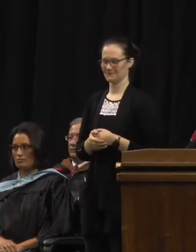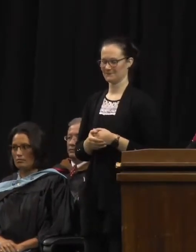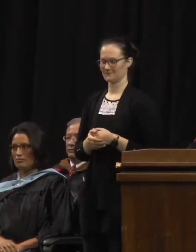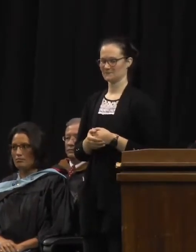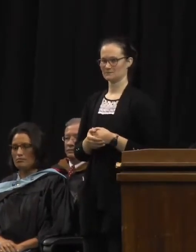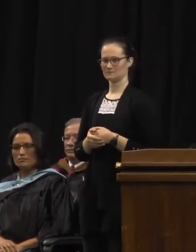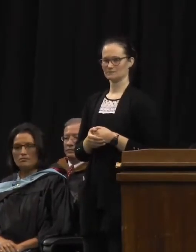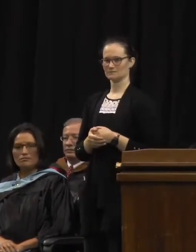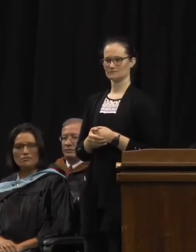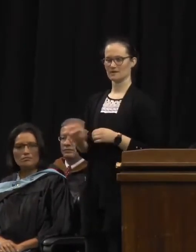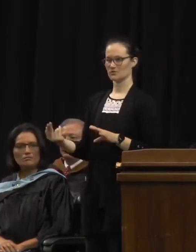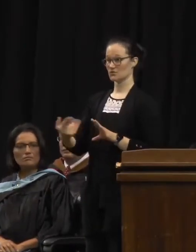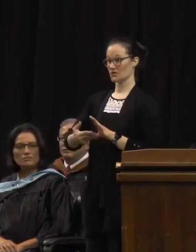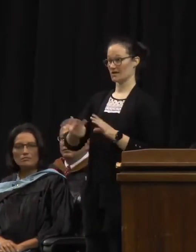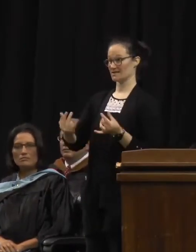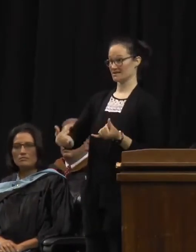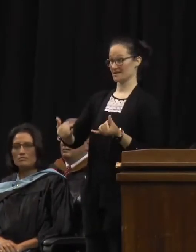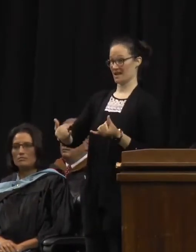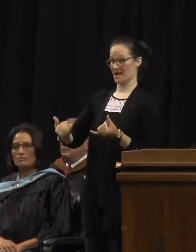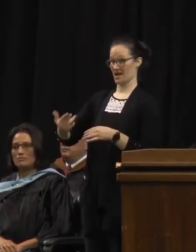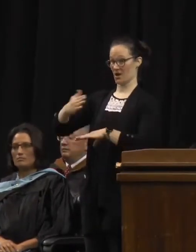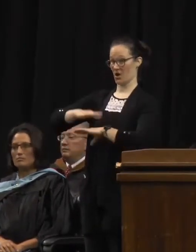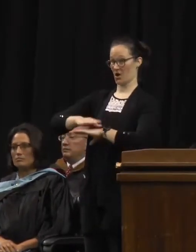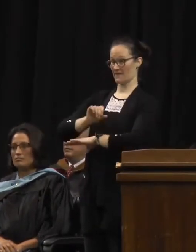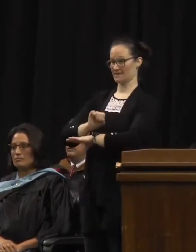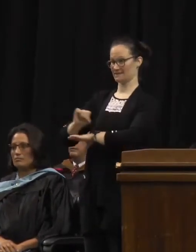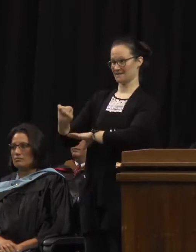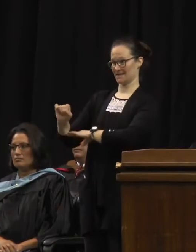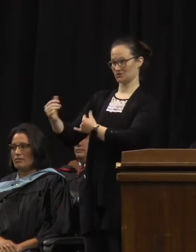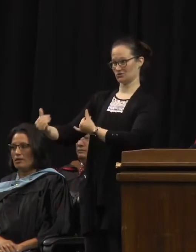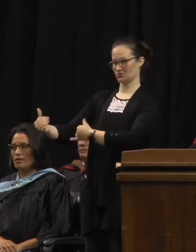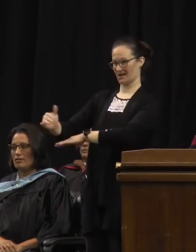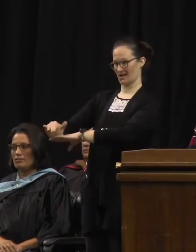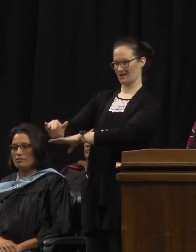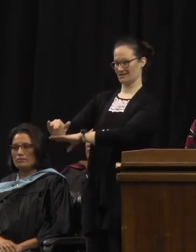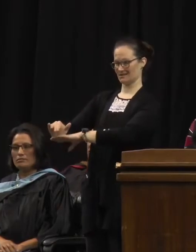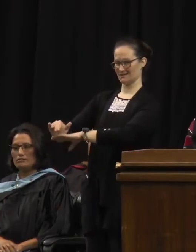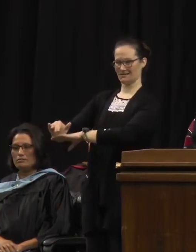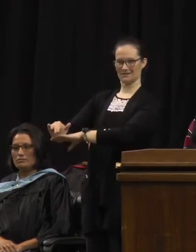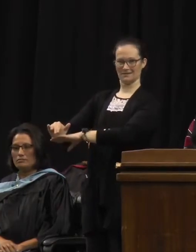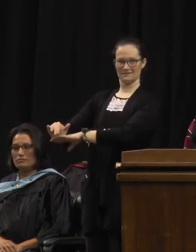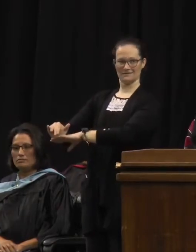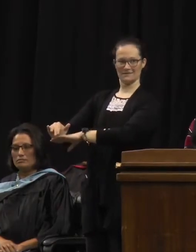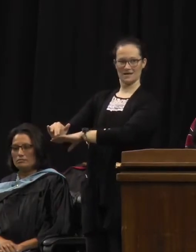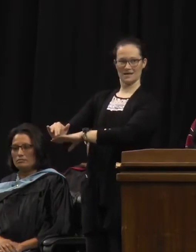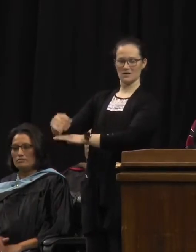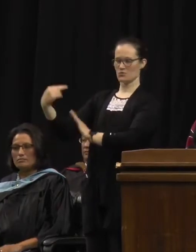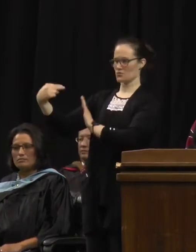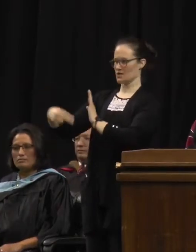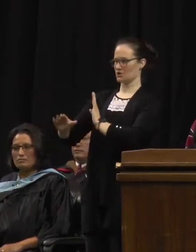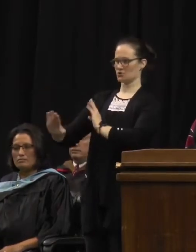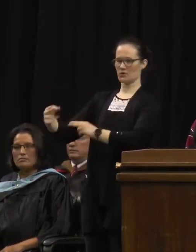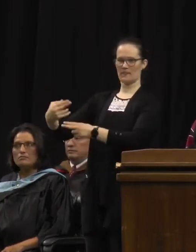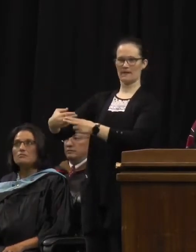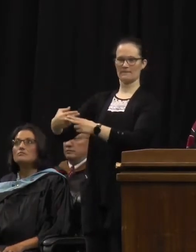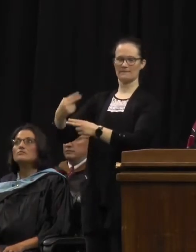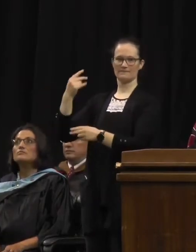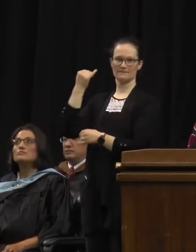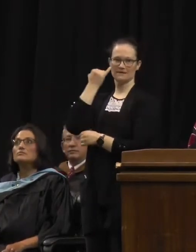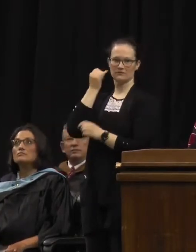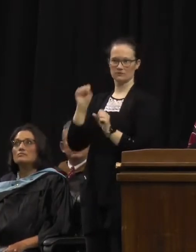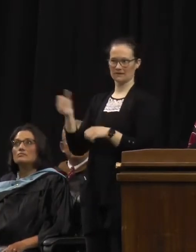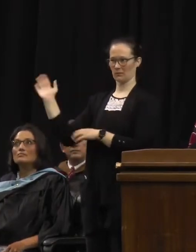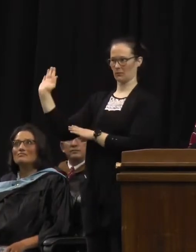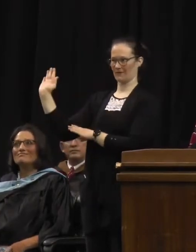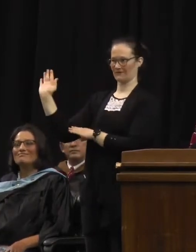So joining us tonight on the platform this evening, so as I read your name, if you'll just wave or stand, whatever